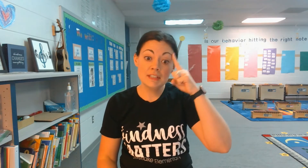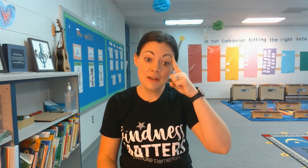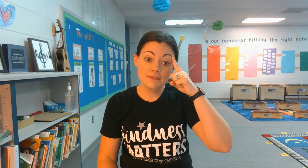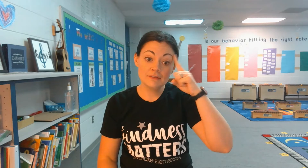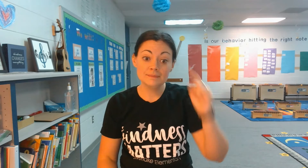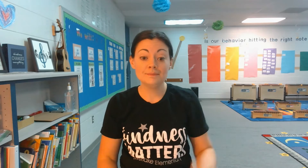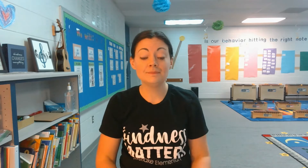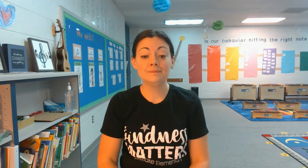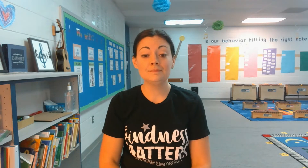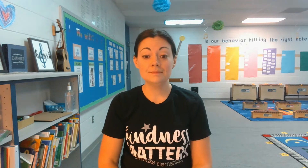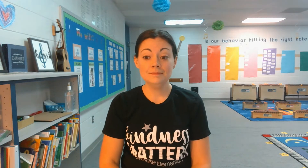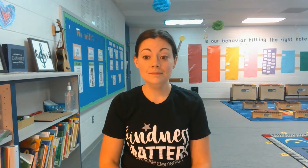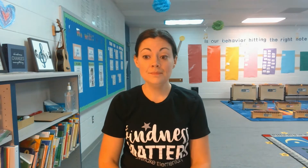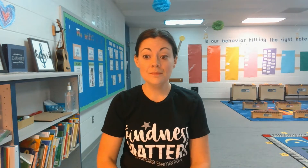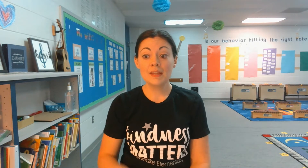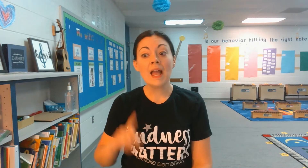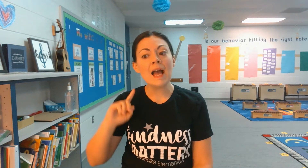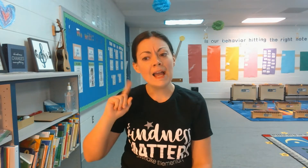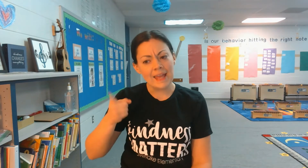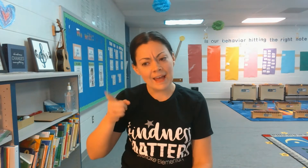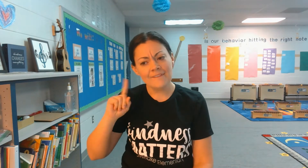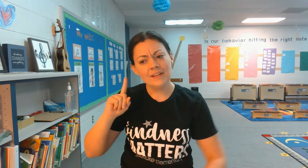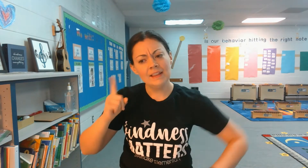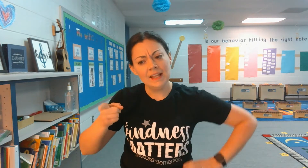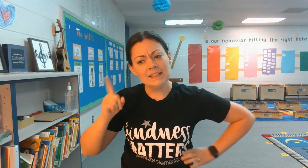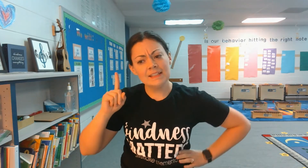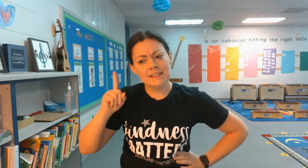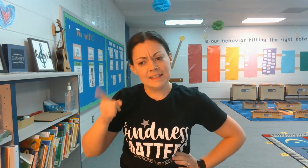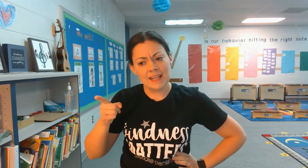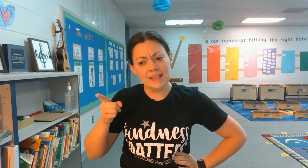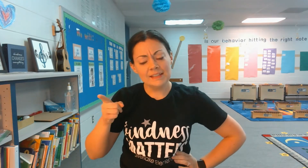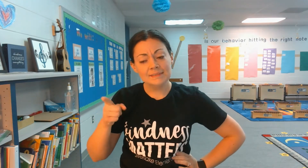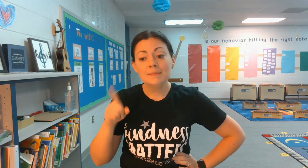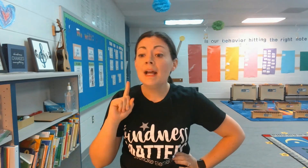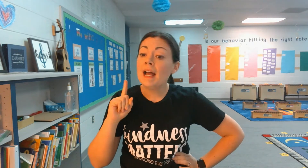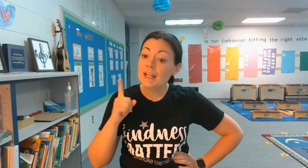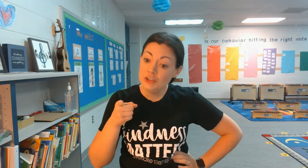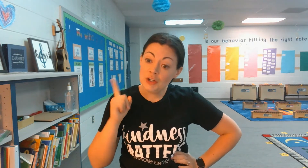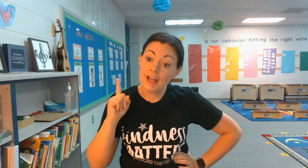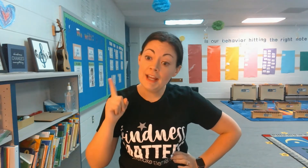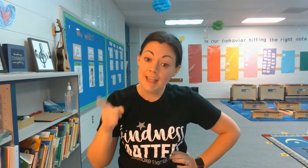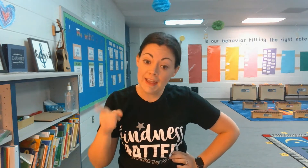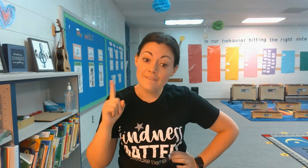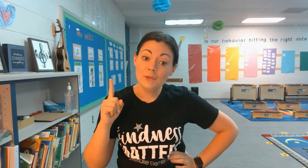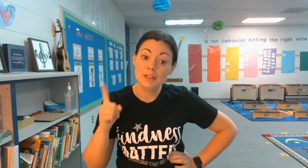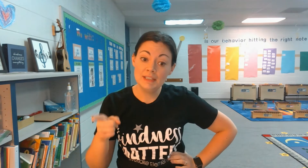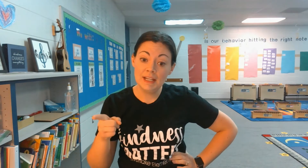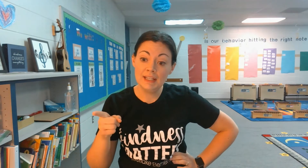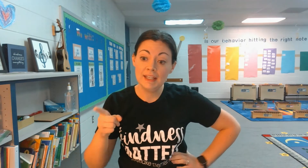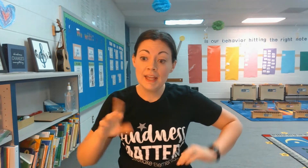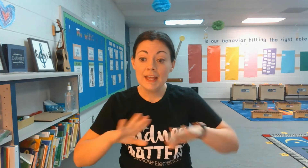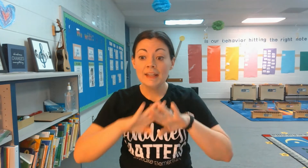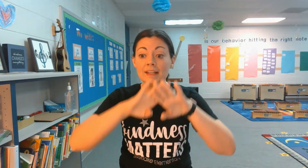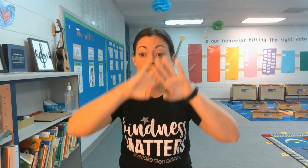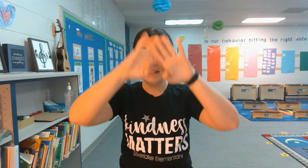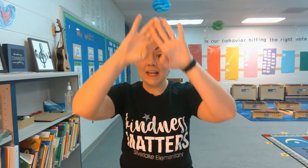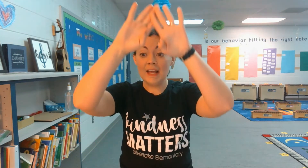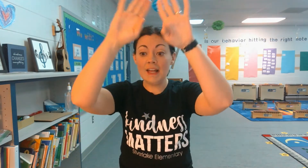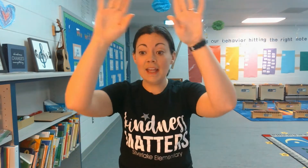stuff i have a lot to say i try every day cause i